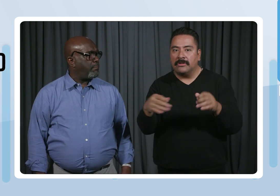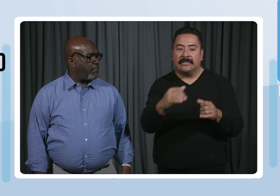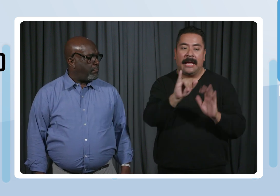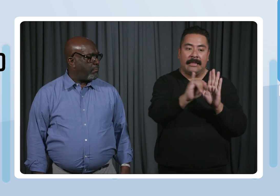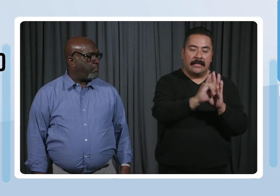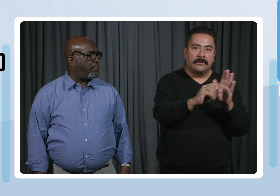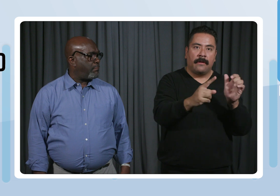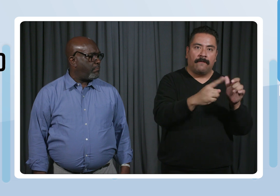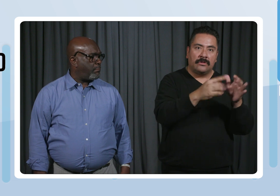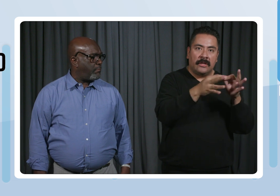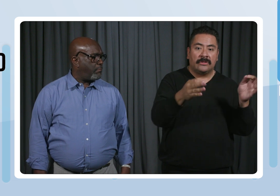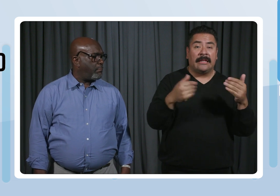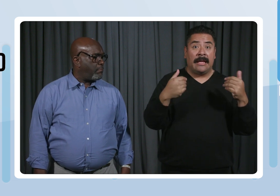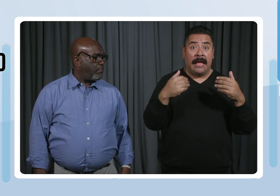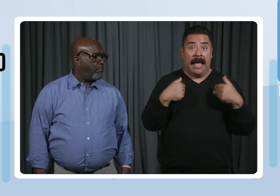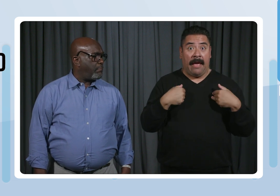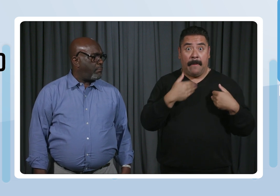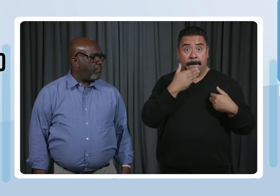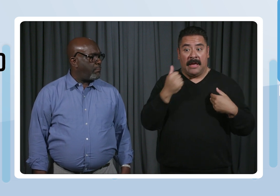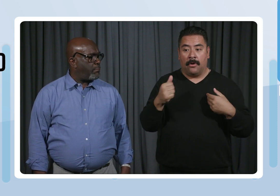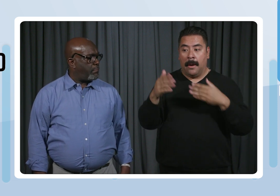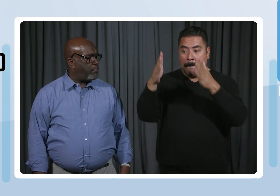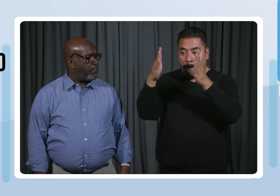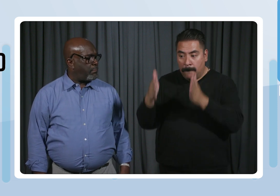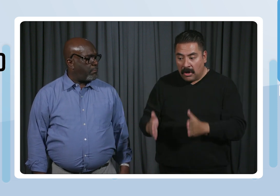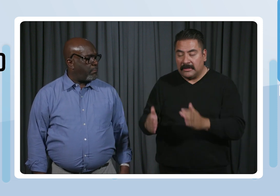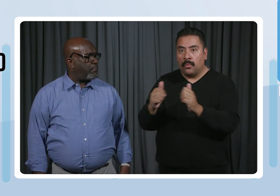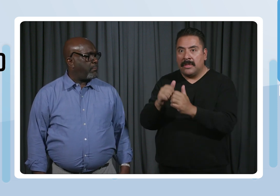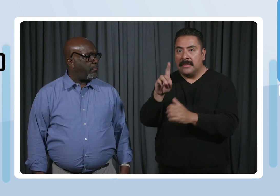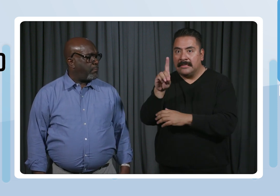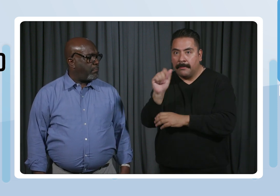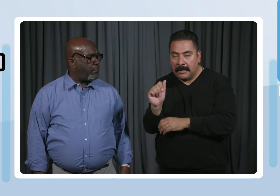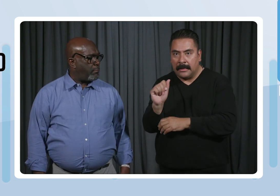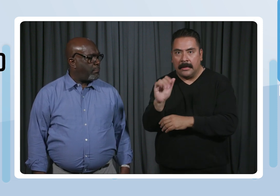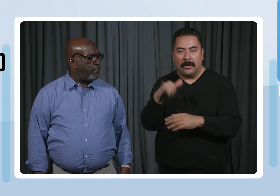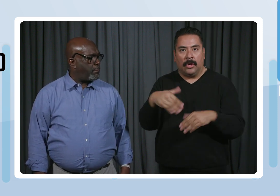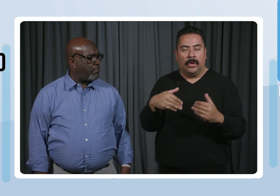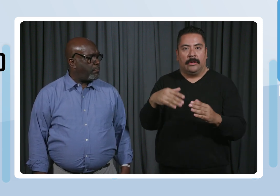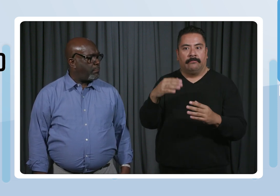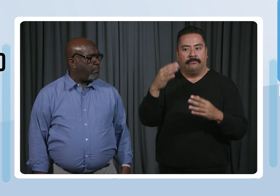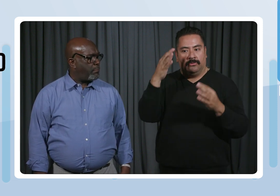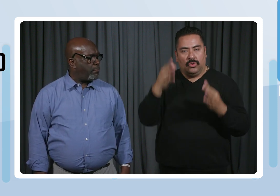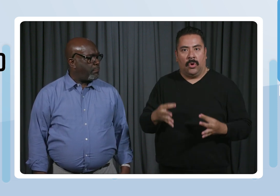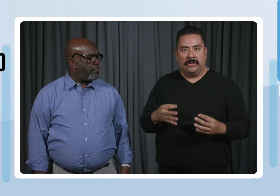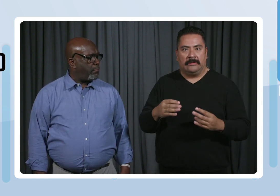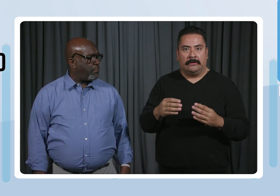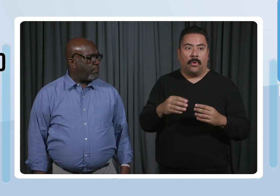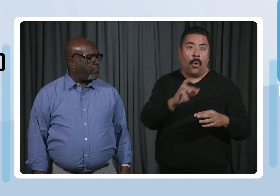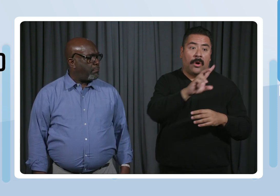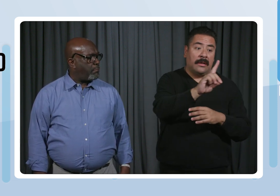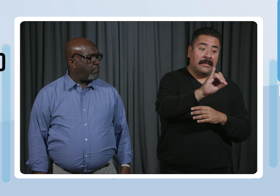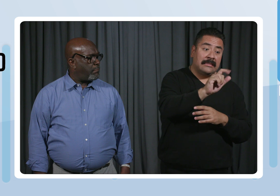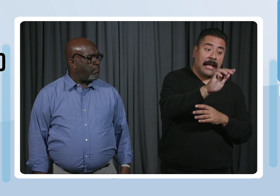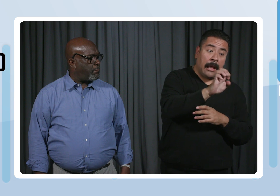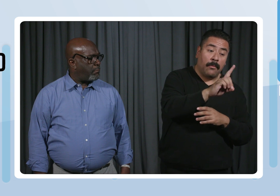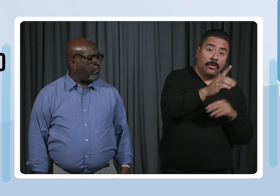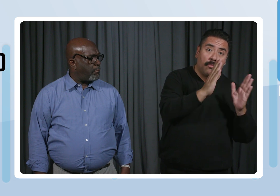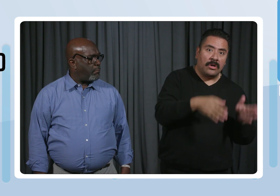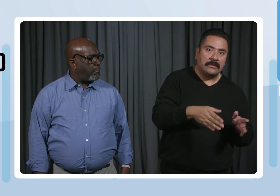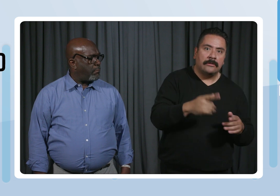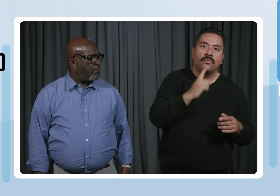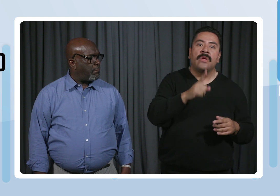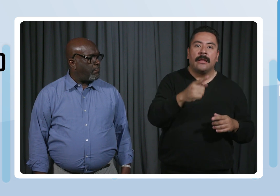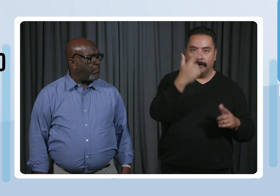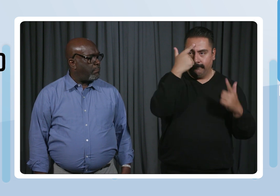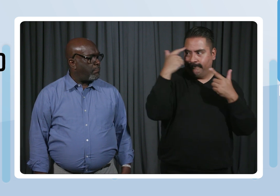with a disability or disabled person is such a deeply personal choice, and neither is wrong and neither is right. It's just